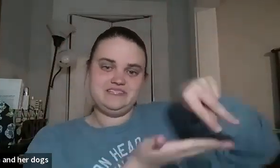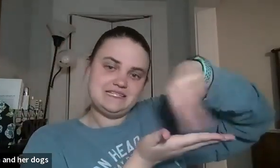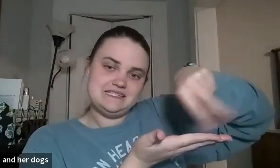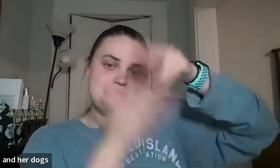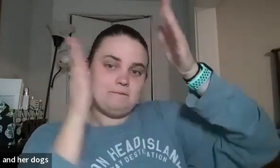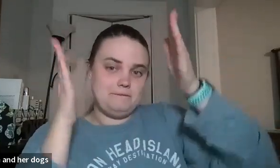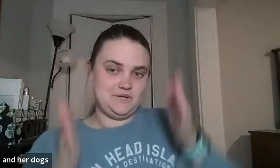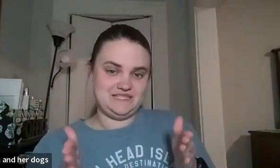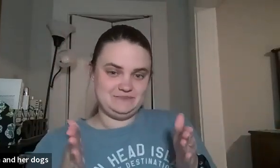dance, person.